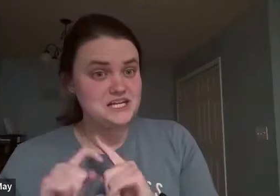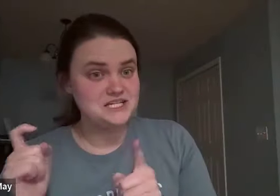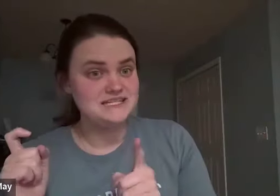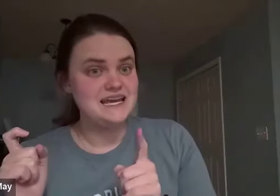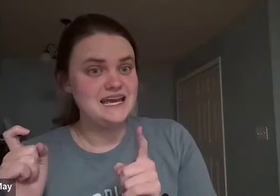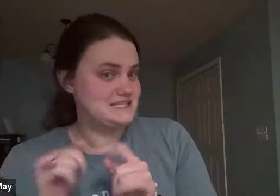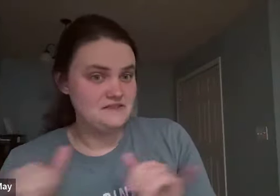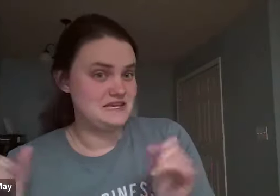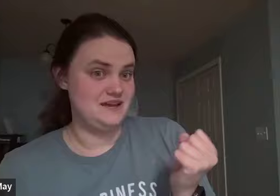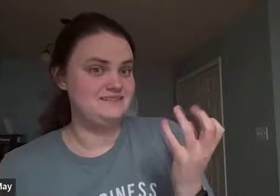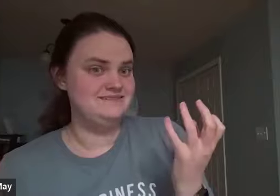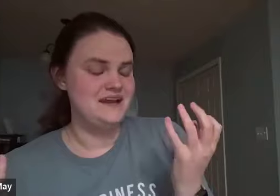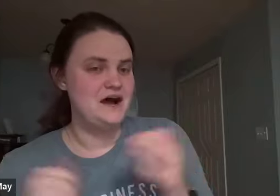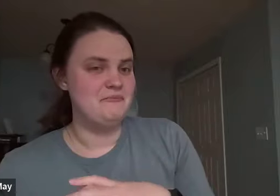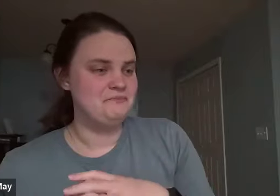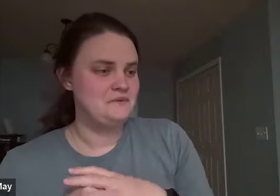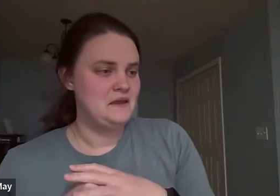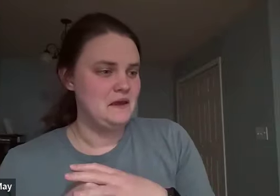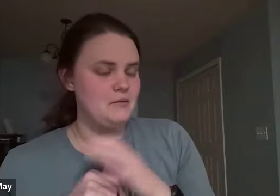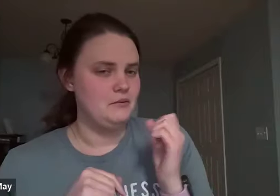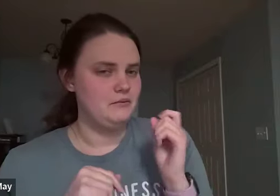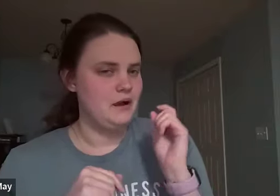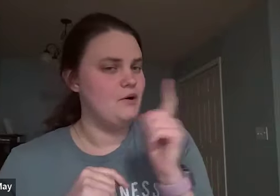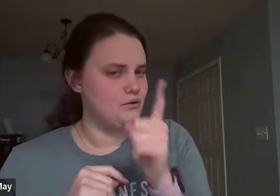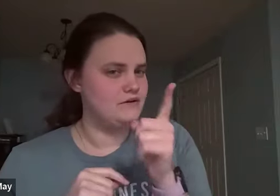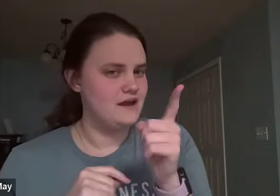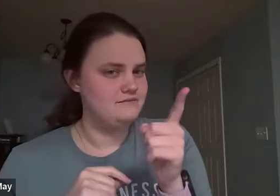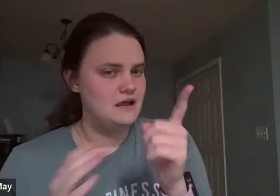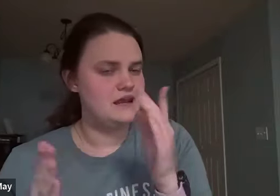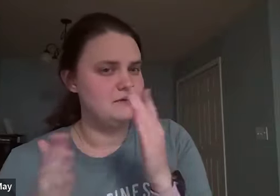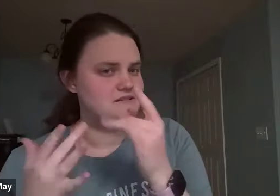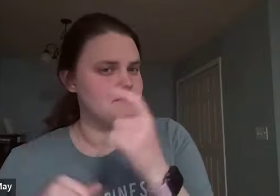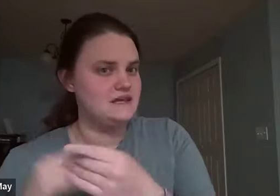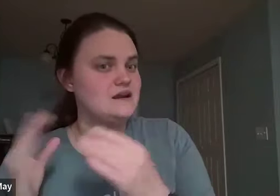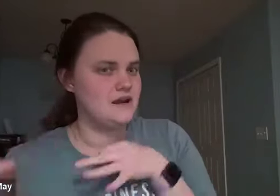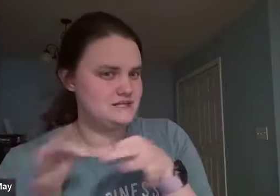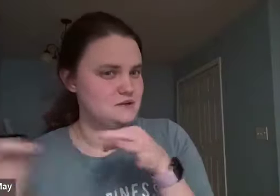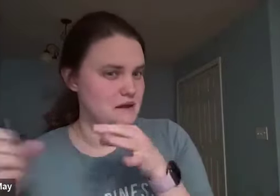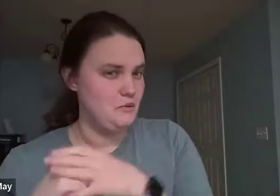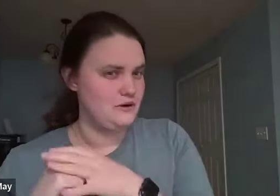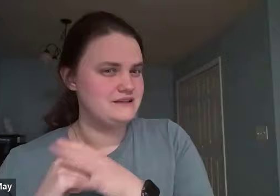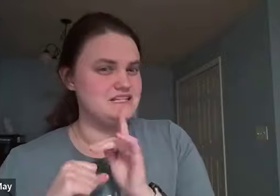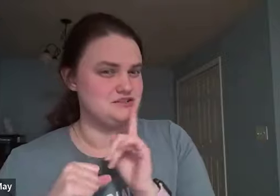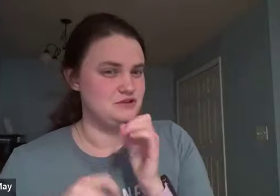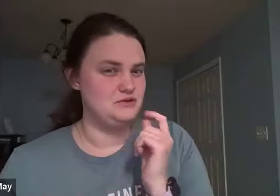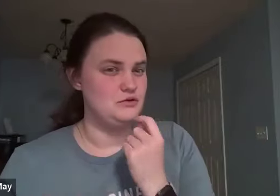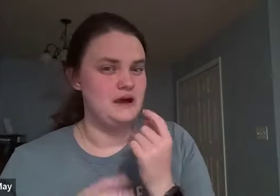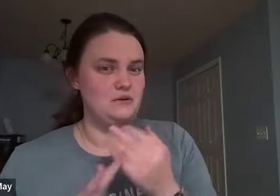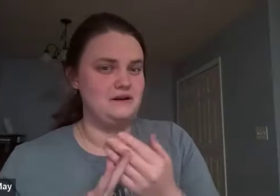changes, it's not the same sign. I'm gonna hold on that. And if we have time at the end, I'll kind of explain that more because it's actually really cool, but I don't want to